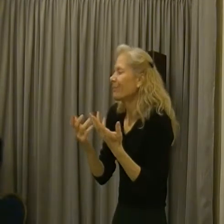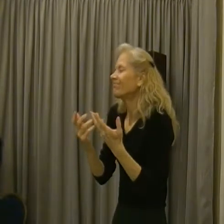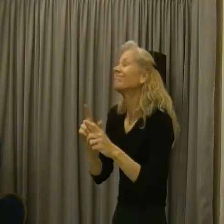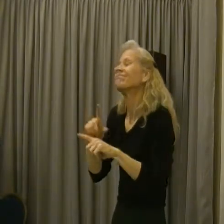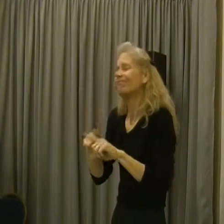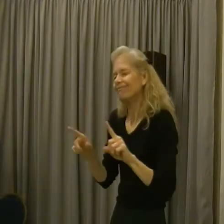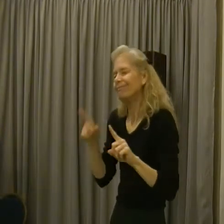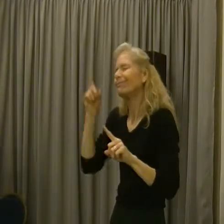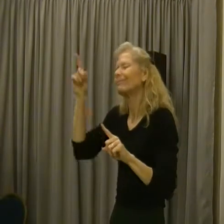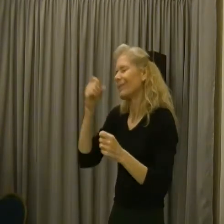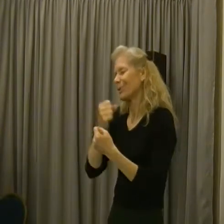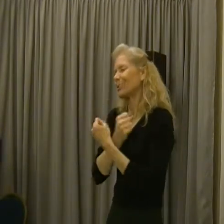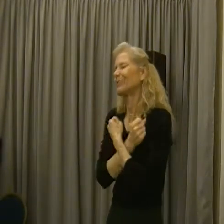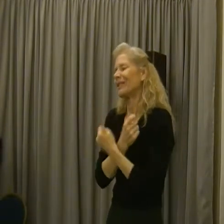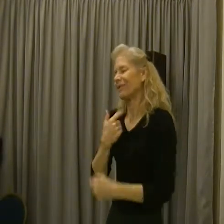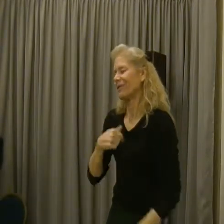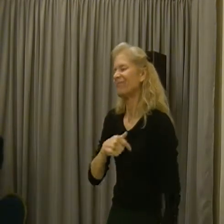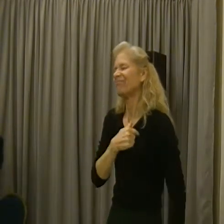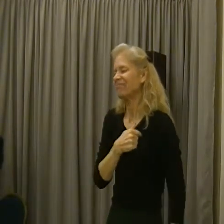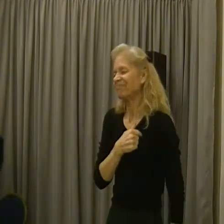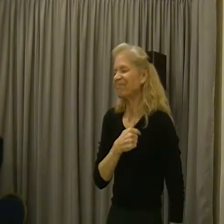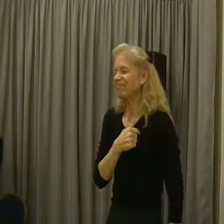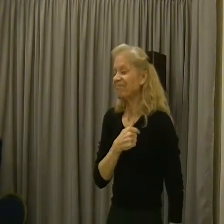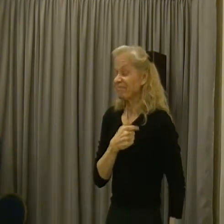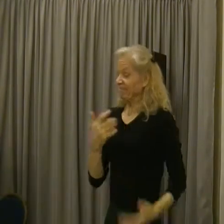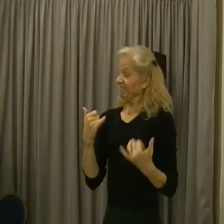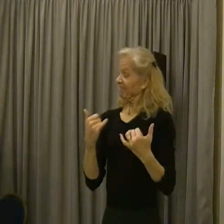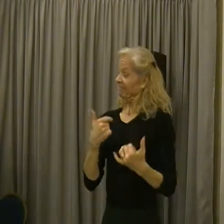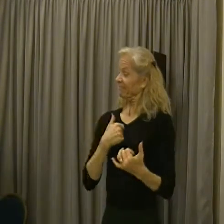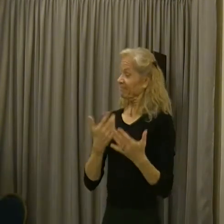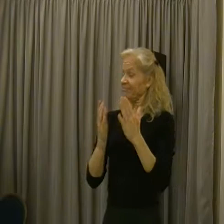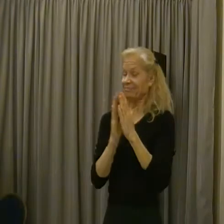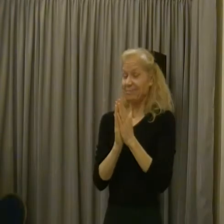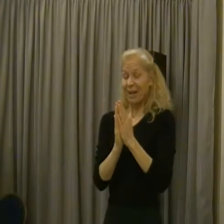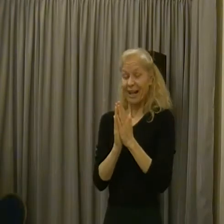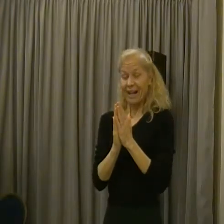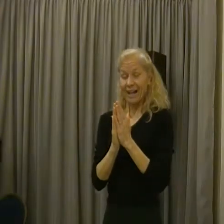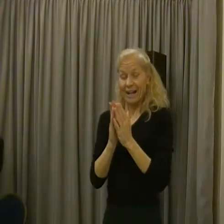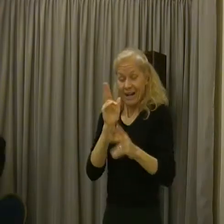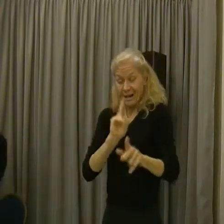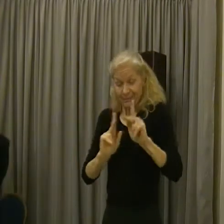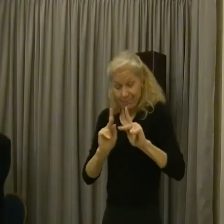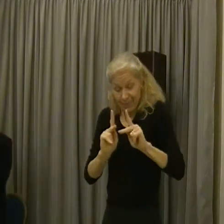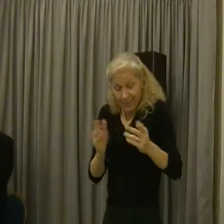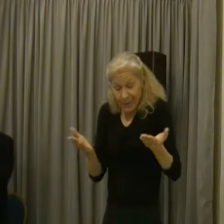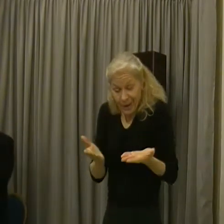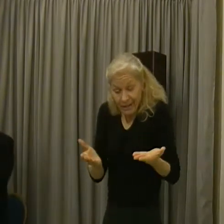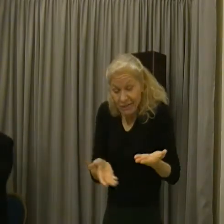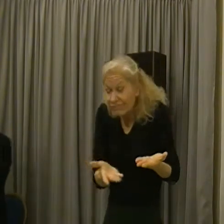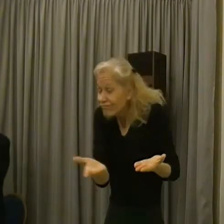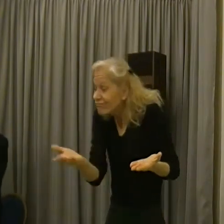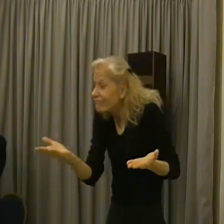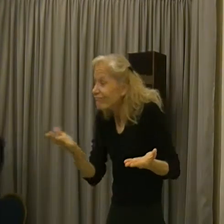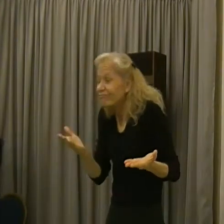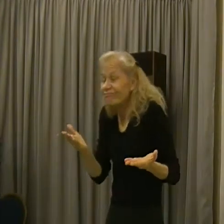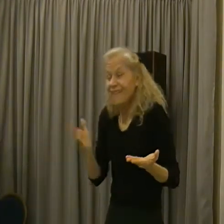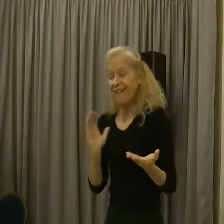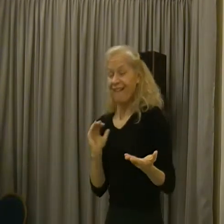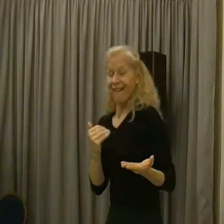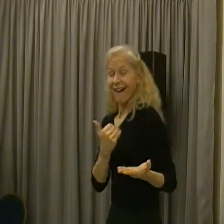today. Pray that our hearts are open, ready to learn what you'd have us to do, that we would be victorious and